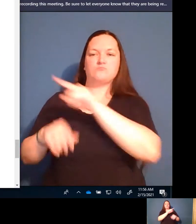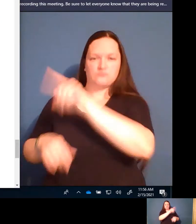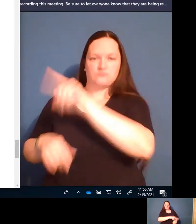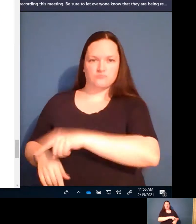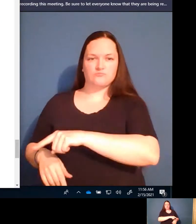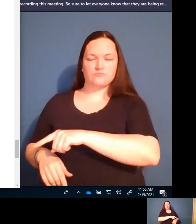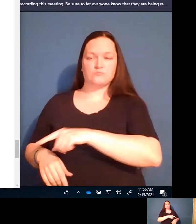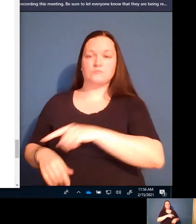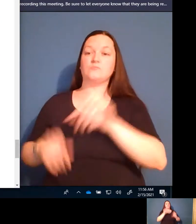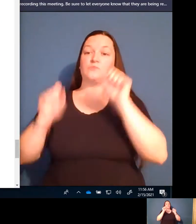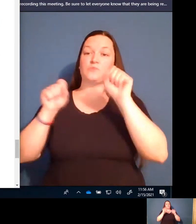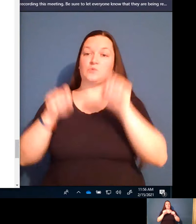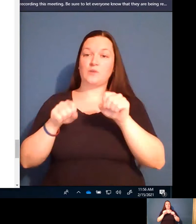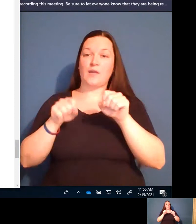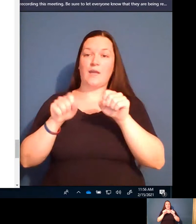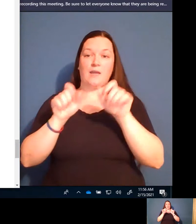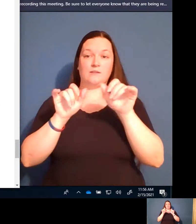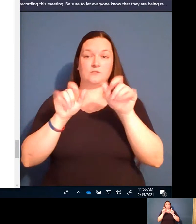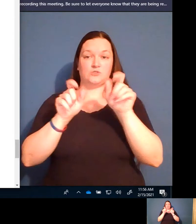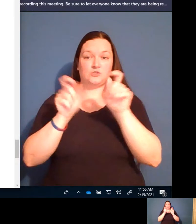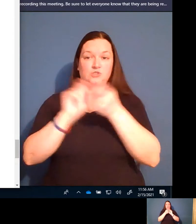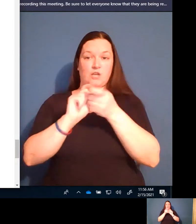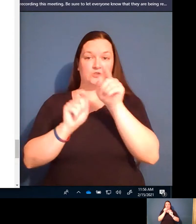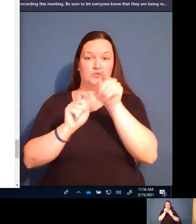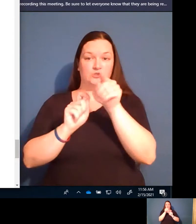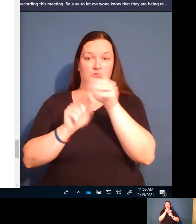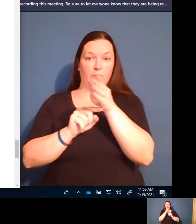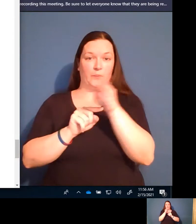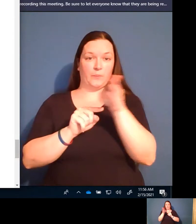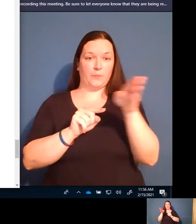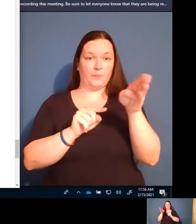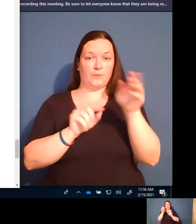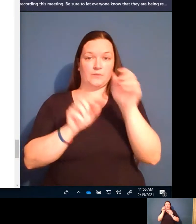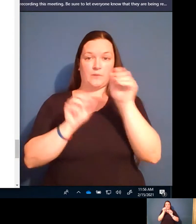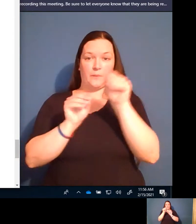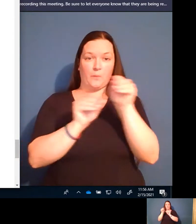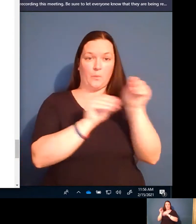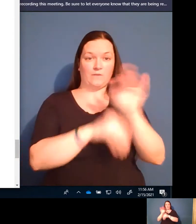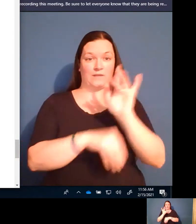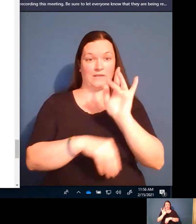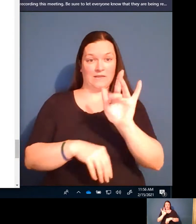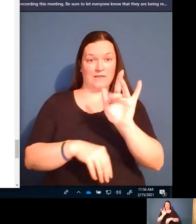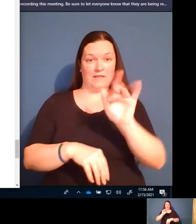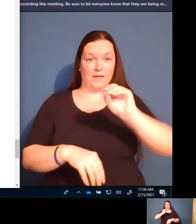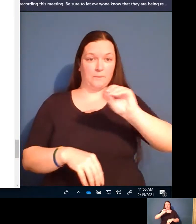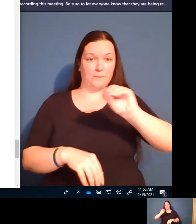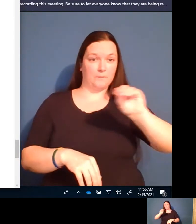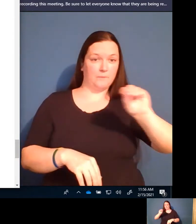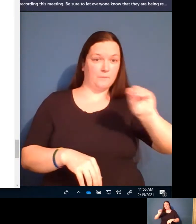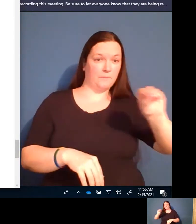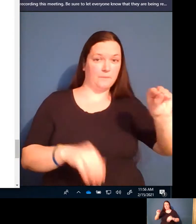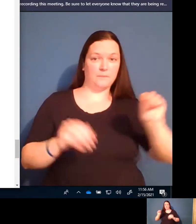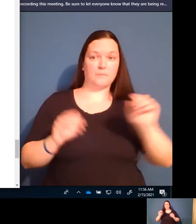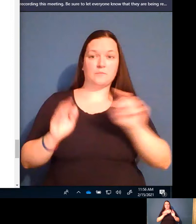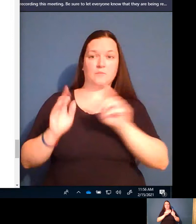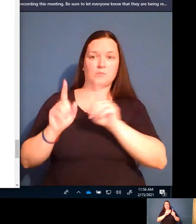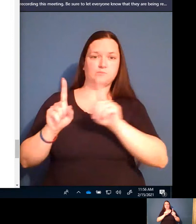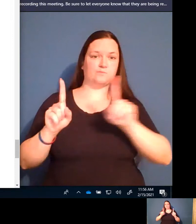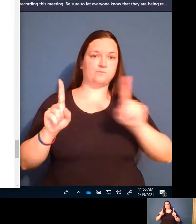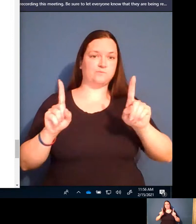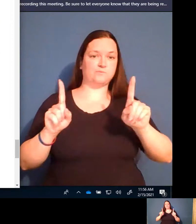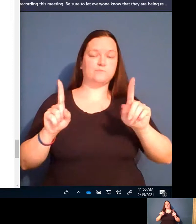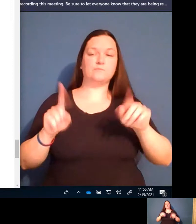You can resize the Navigation pane by dragging the right border, and you can minimize it by clicking the double arrow in the